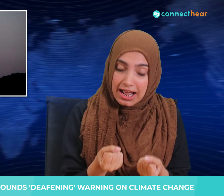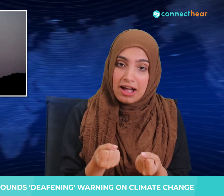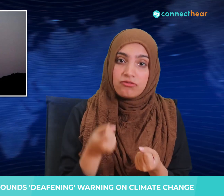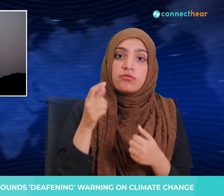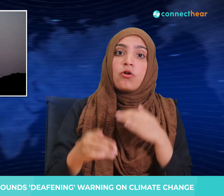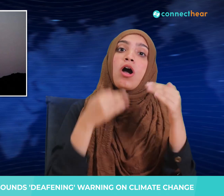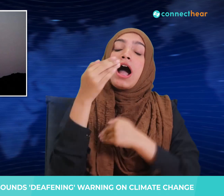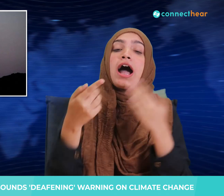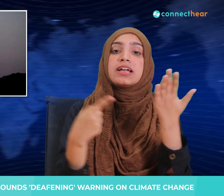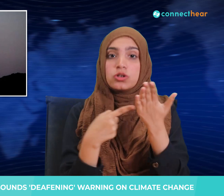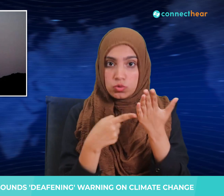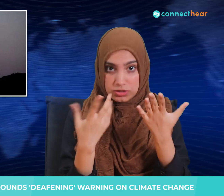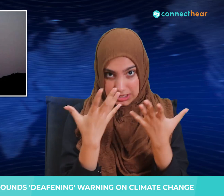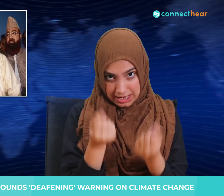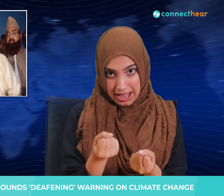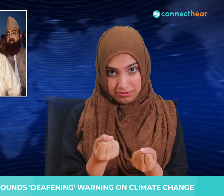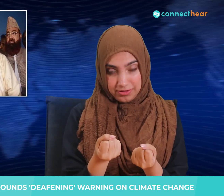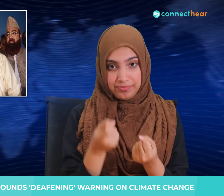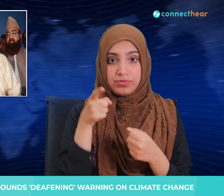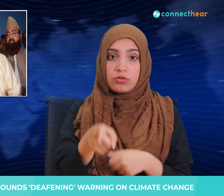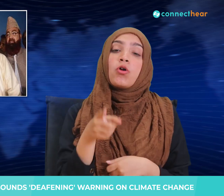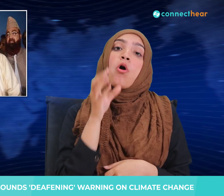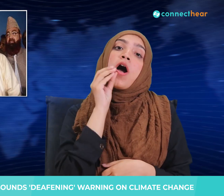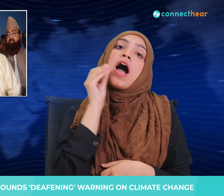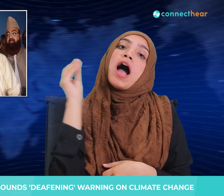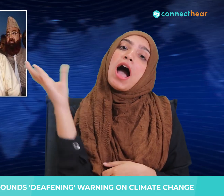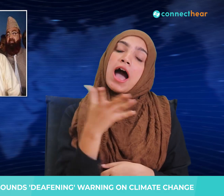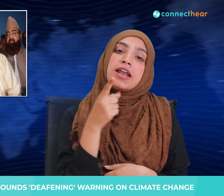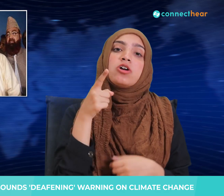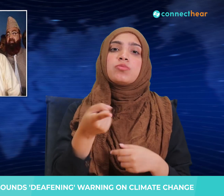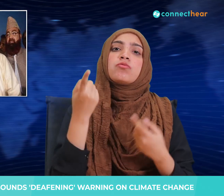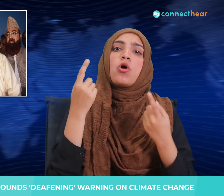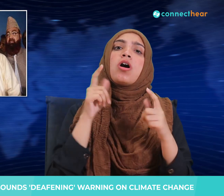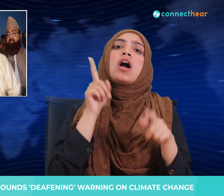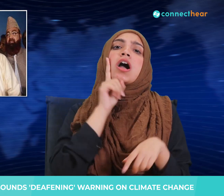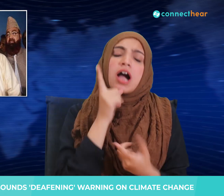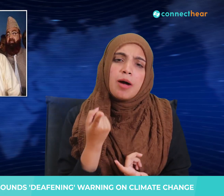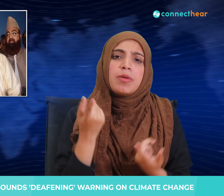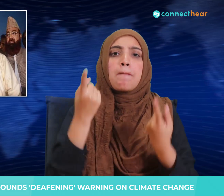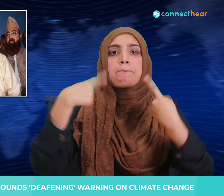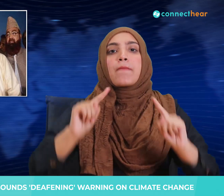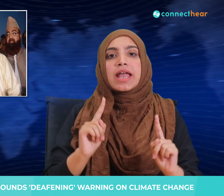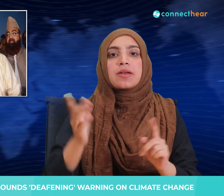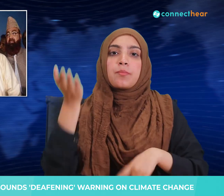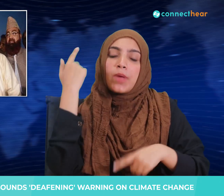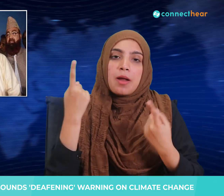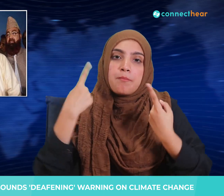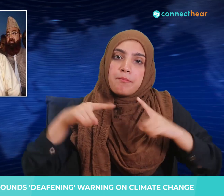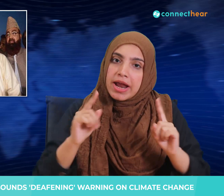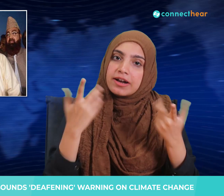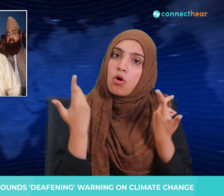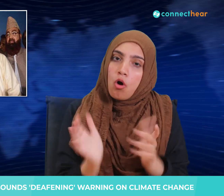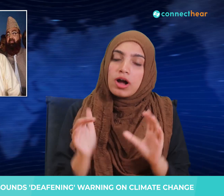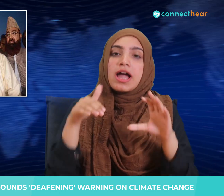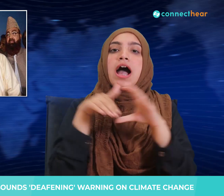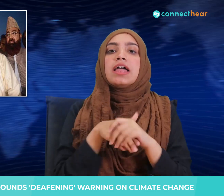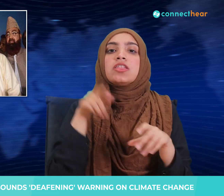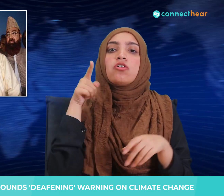10th. The announcement was made following a meeting for the moon sighting, chaired by Ruet-e-Hilal